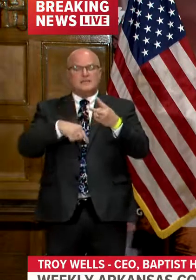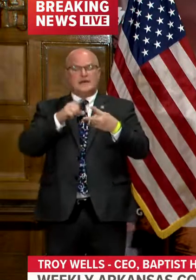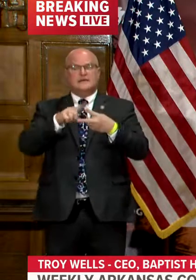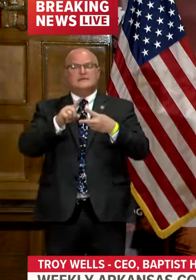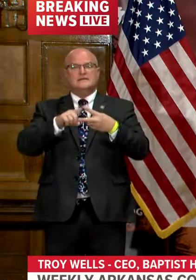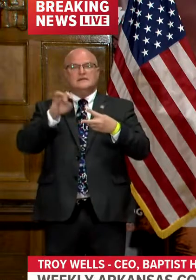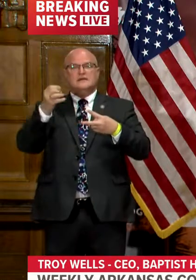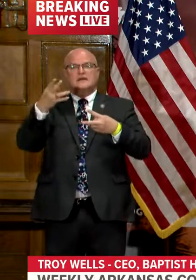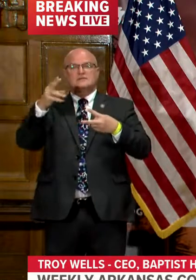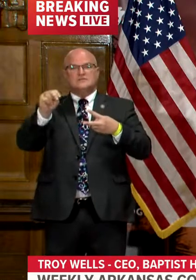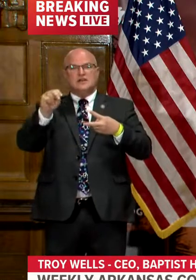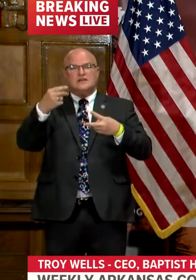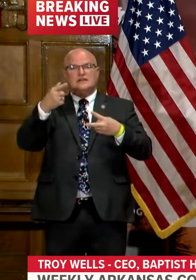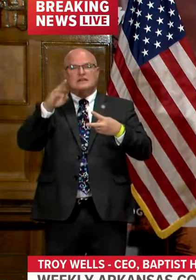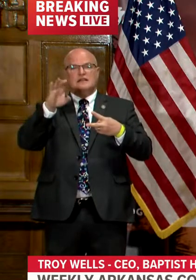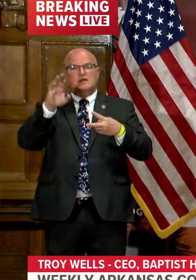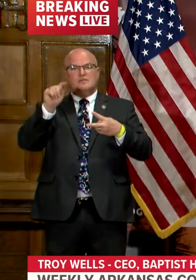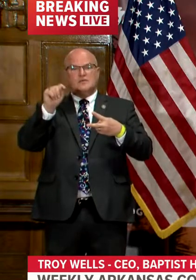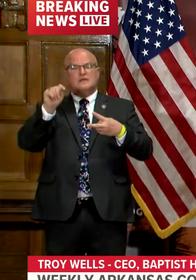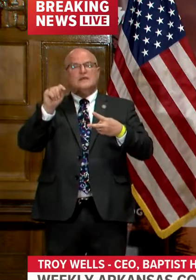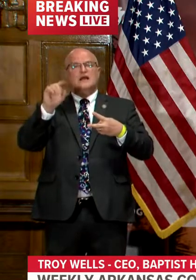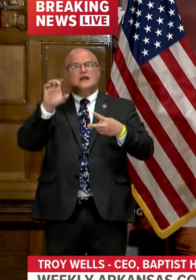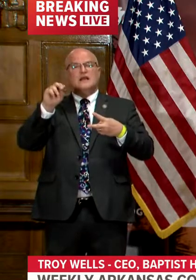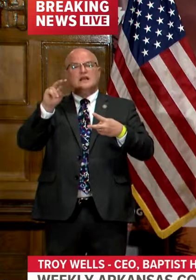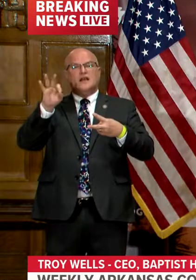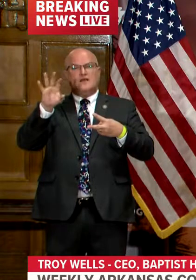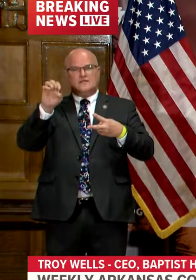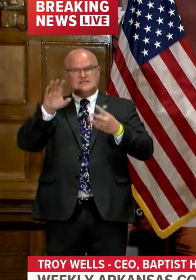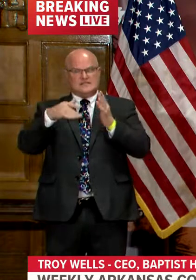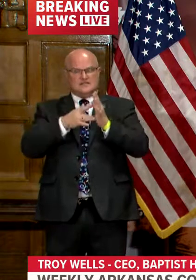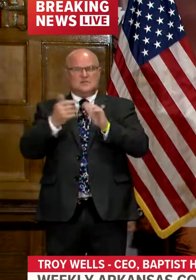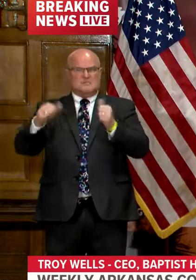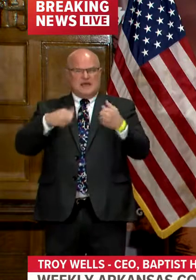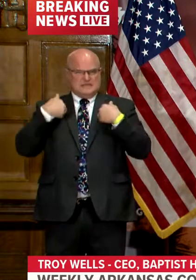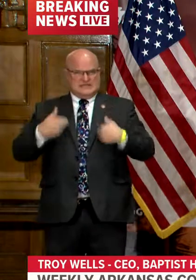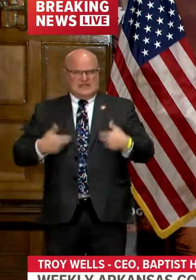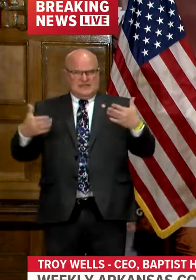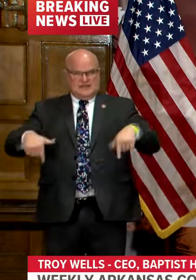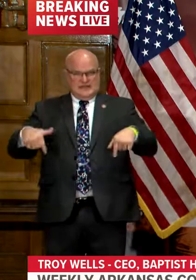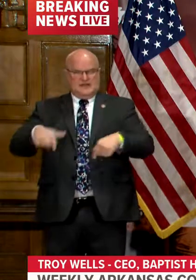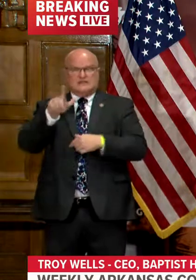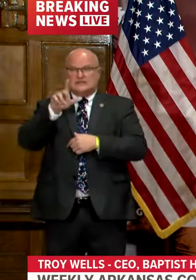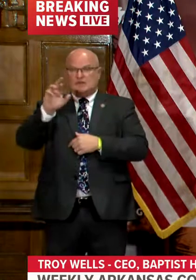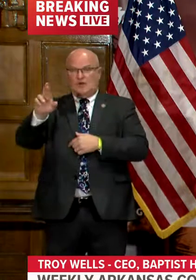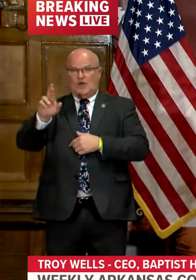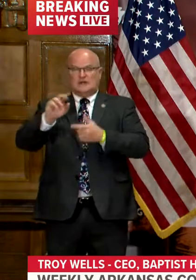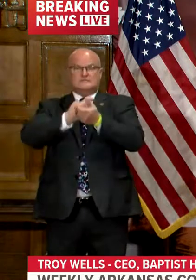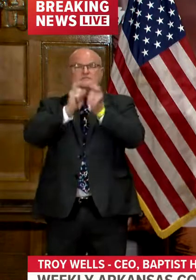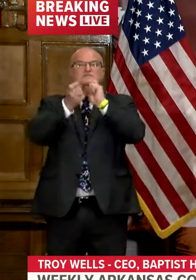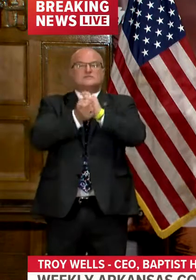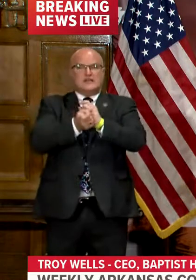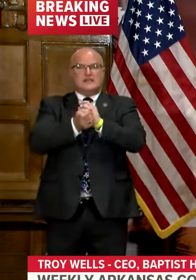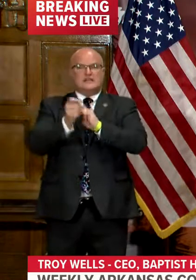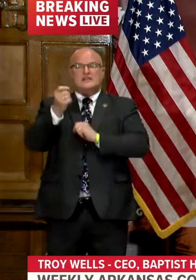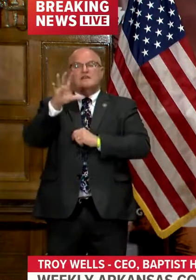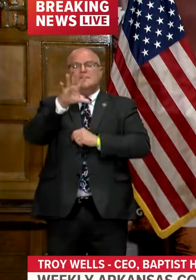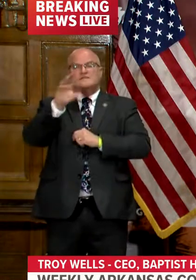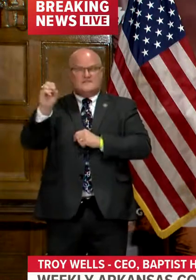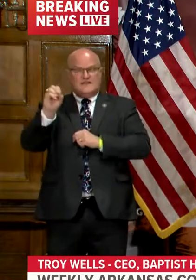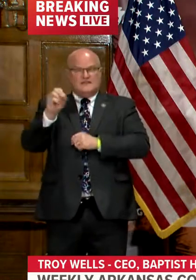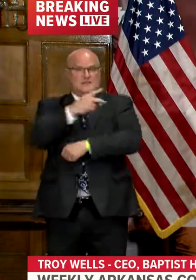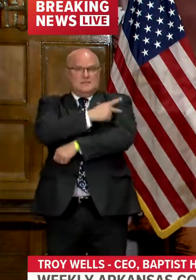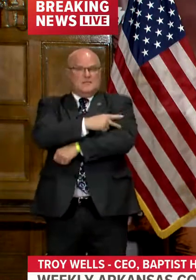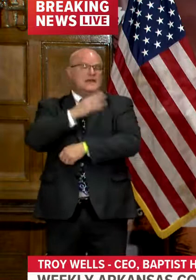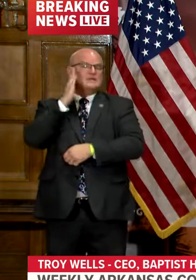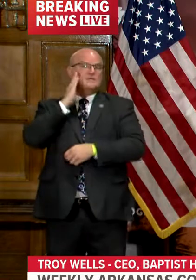The John Gilbreth Conference Center is a conference center on the Baptist Health Little Rock campus. That will be converted into 50